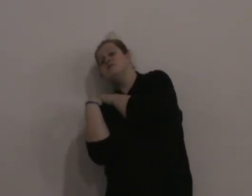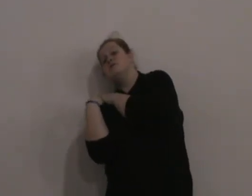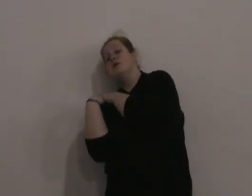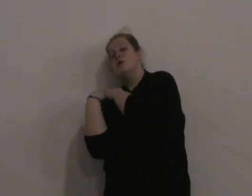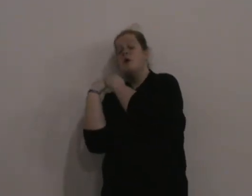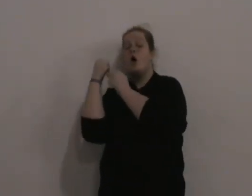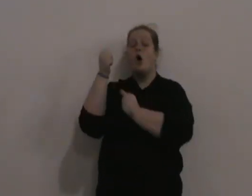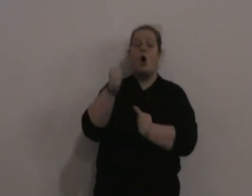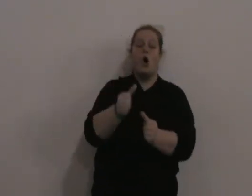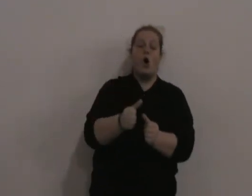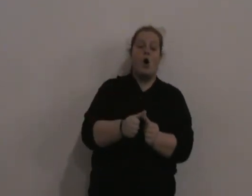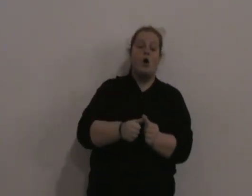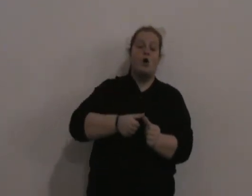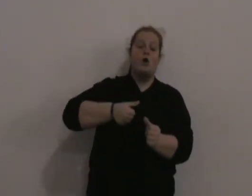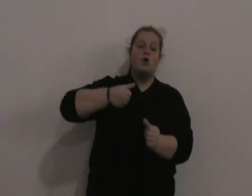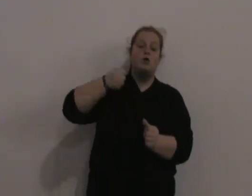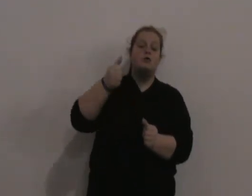bears all